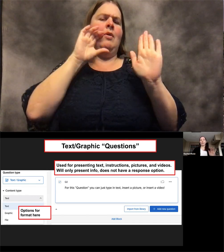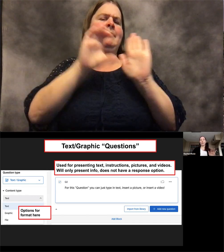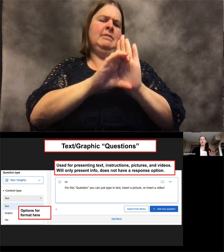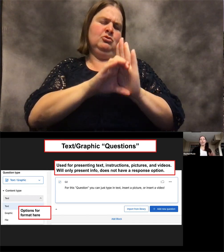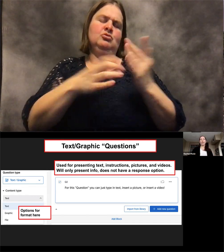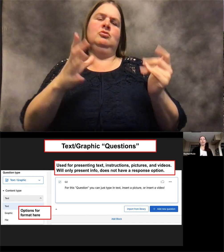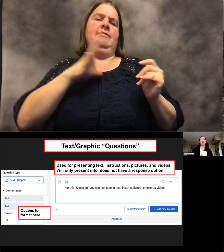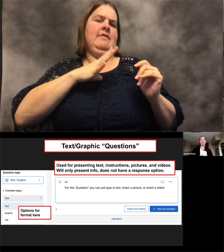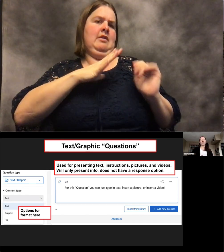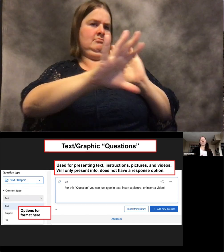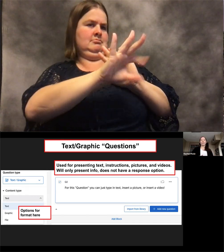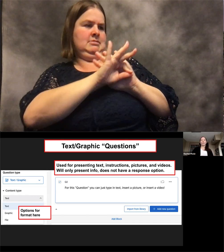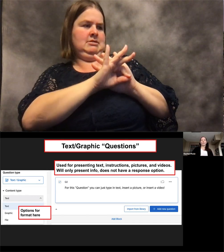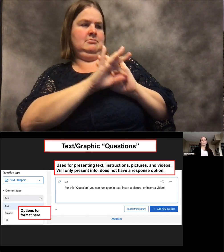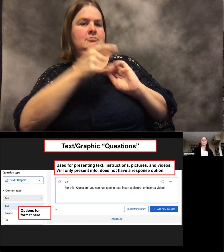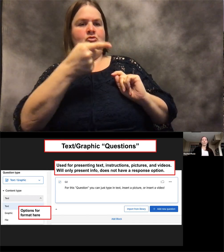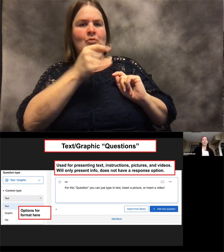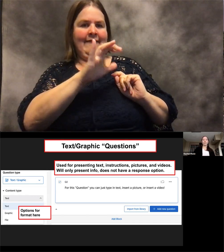can select graphic.